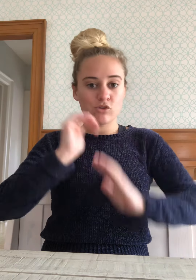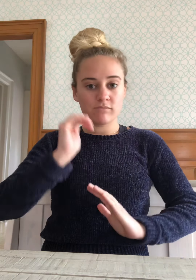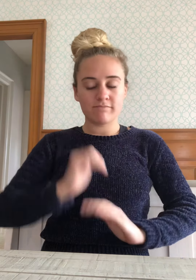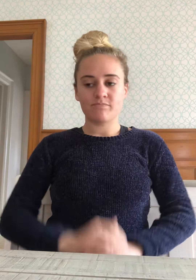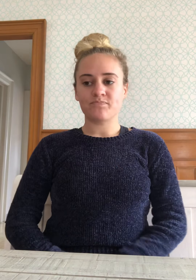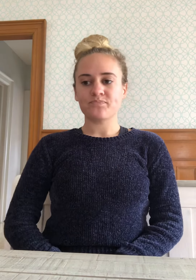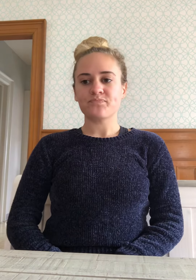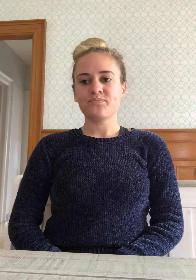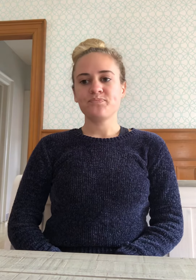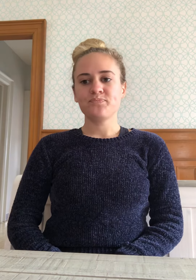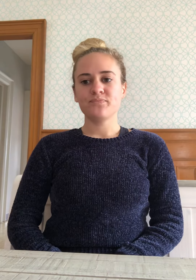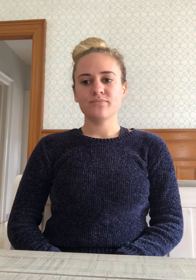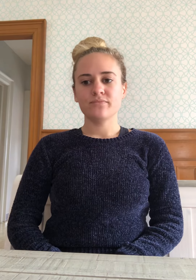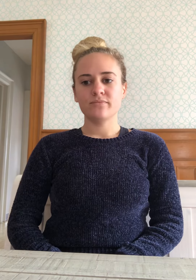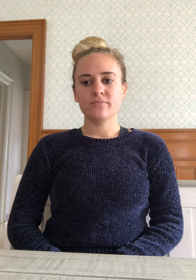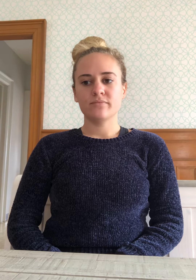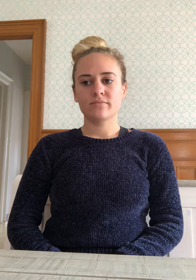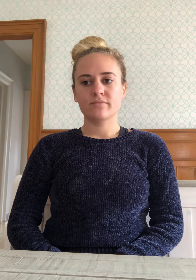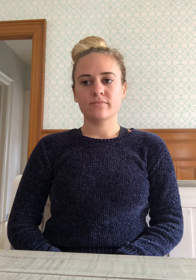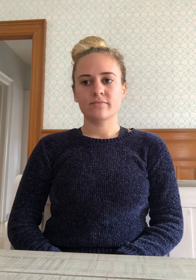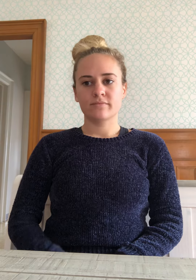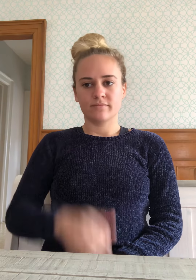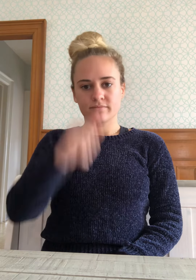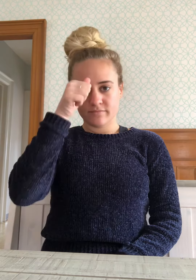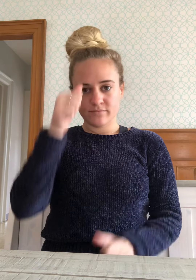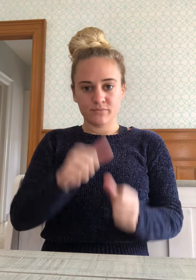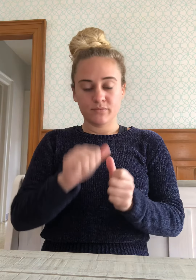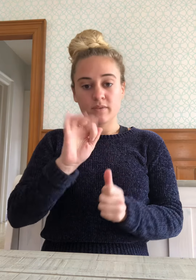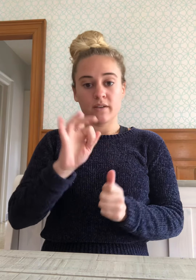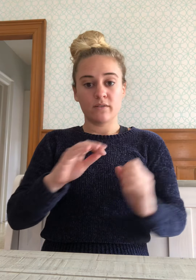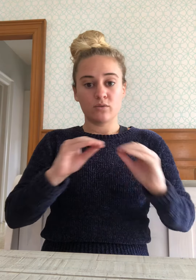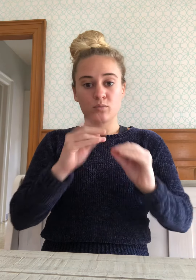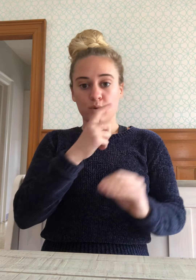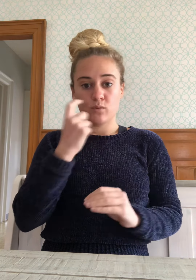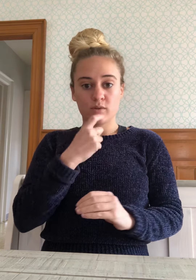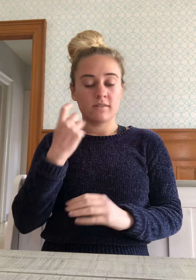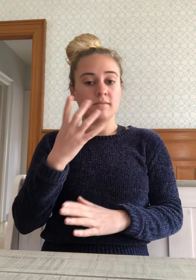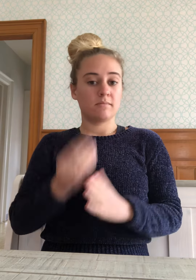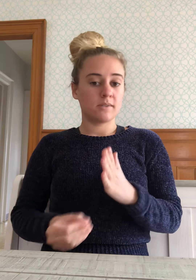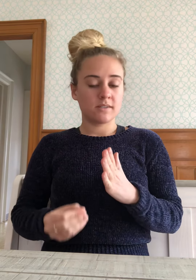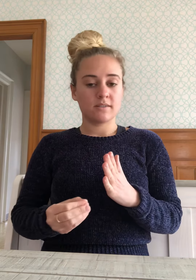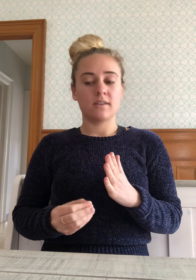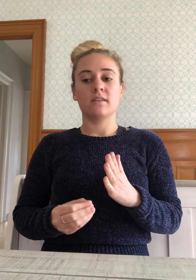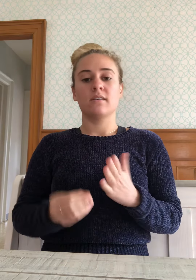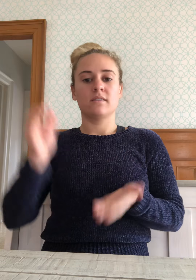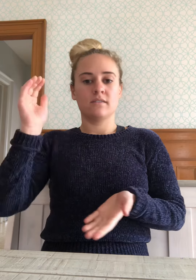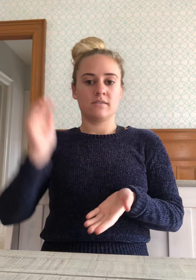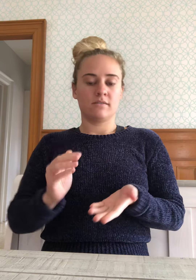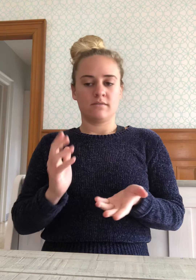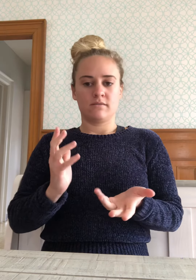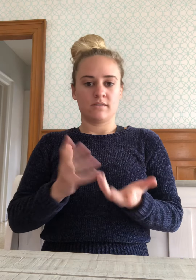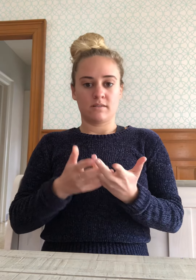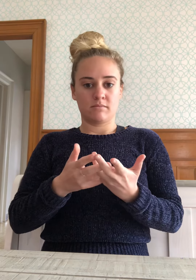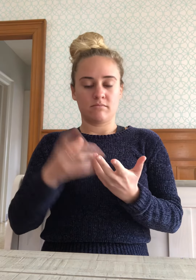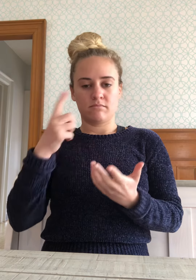Remember that when there's more teeth missing, there's less adaptation, because they don't have any